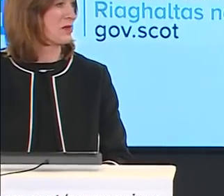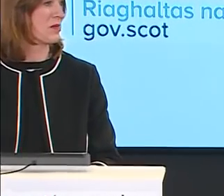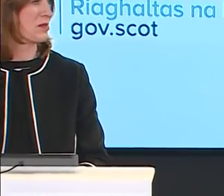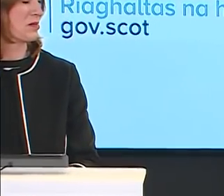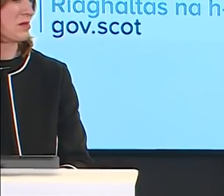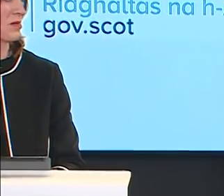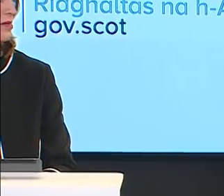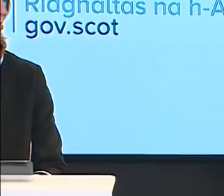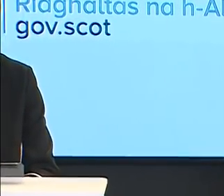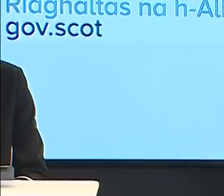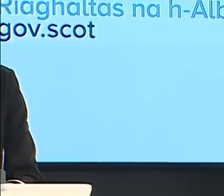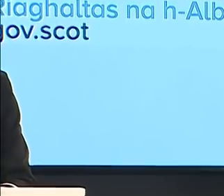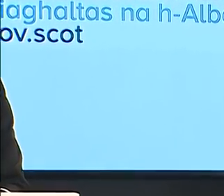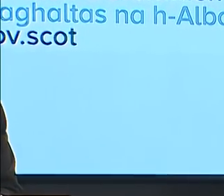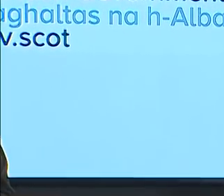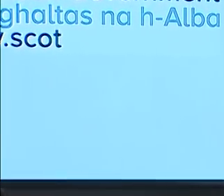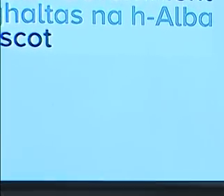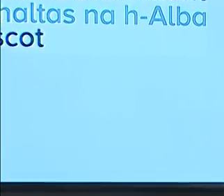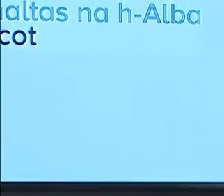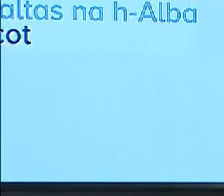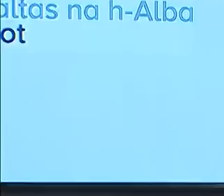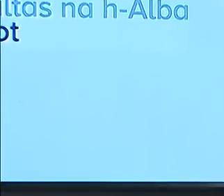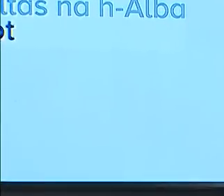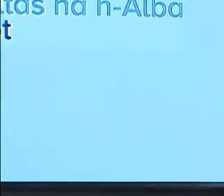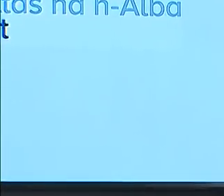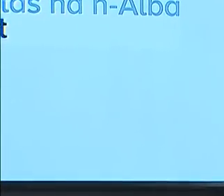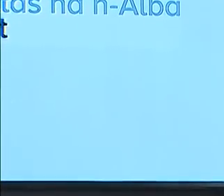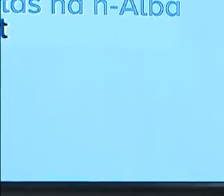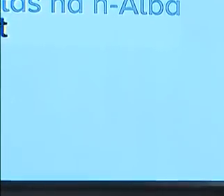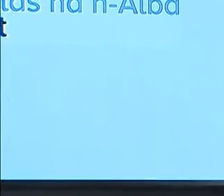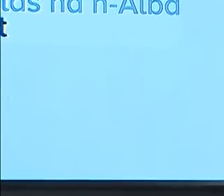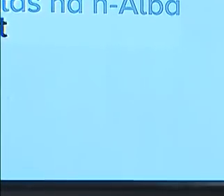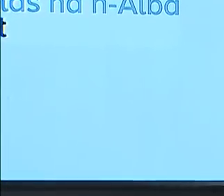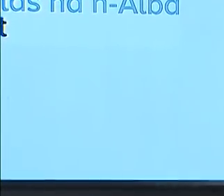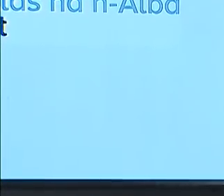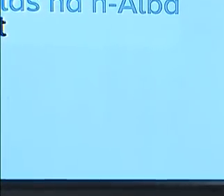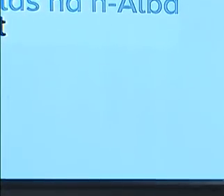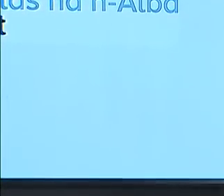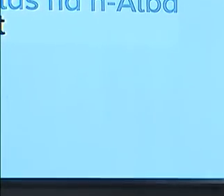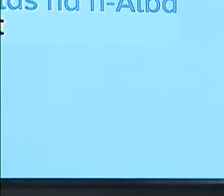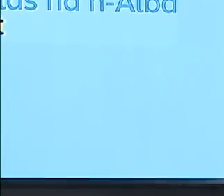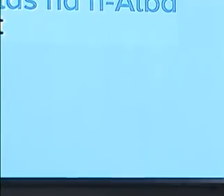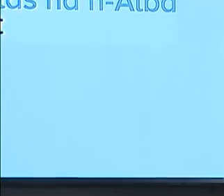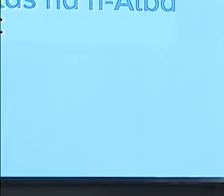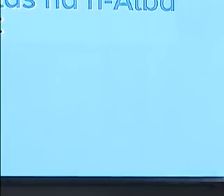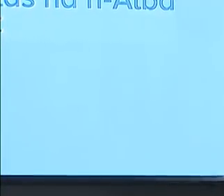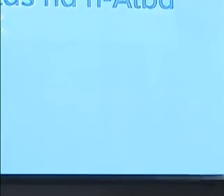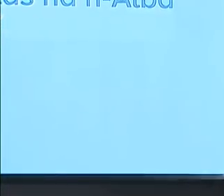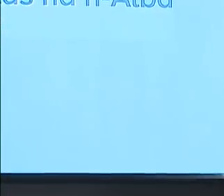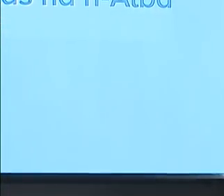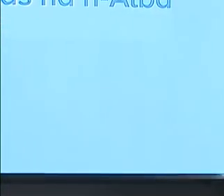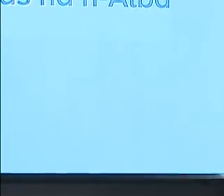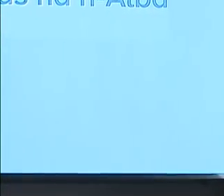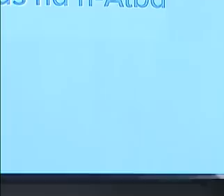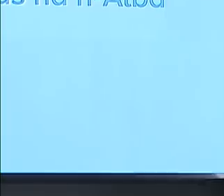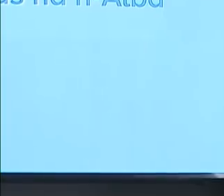that. These measures are essential to slow down the spread of this virus. They are essential to reduce the peak